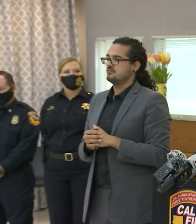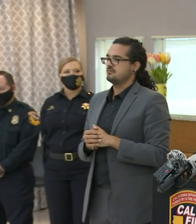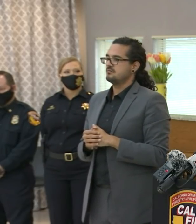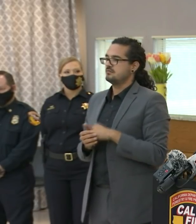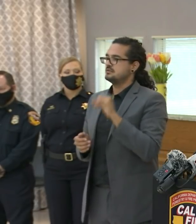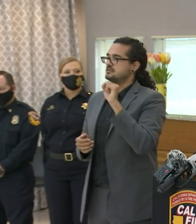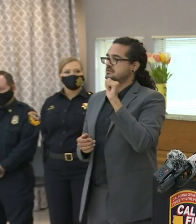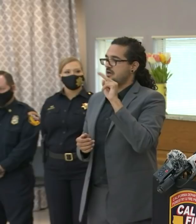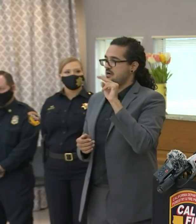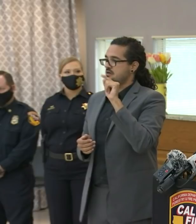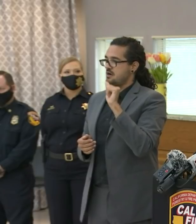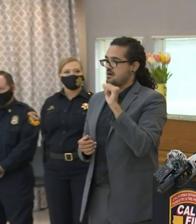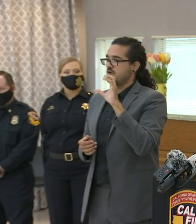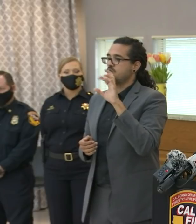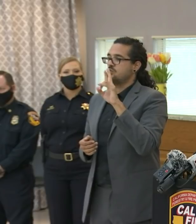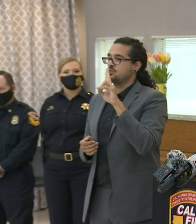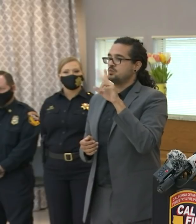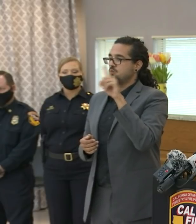all spelled out,